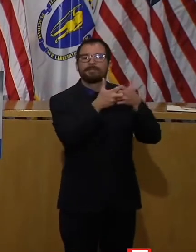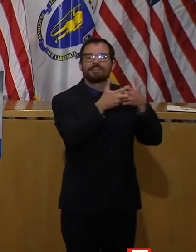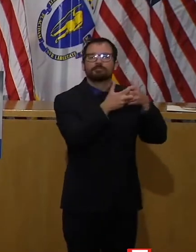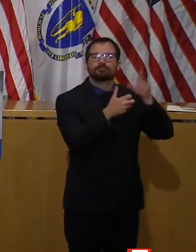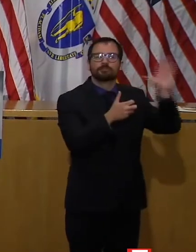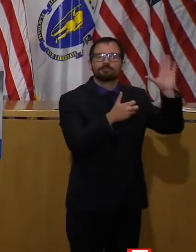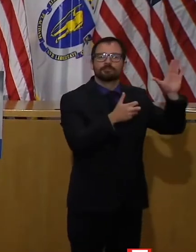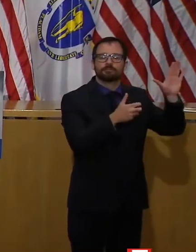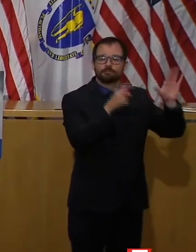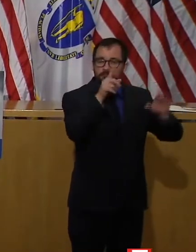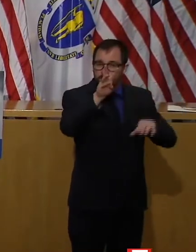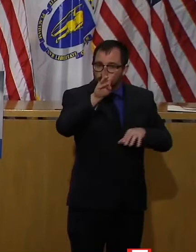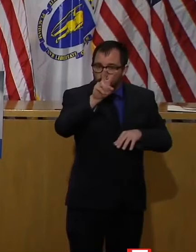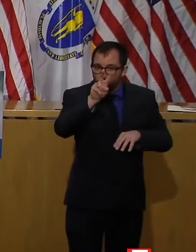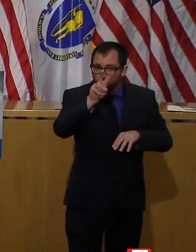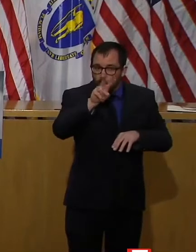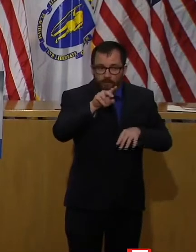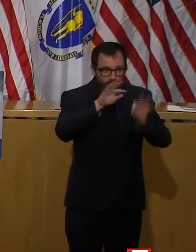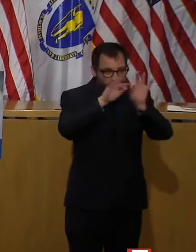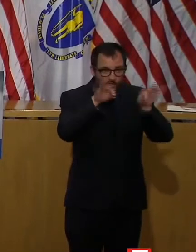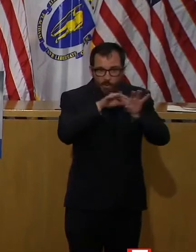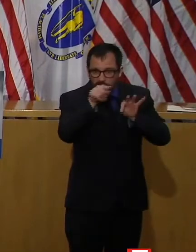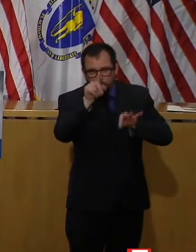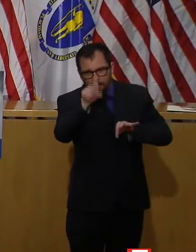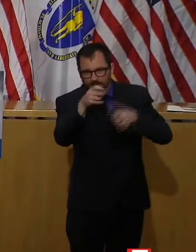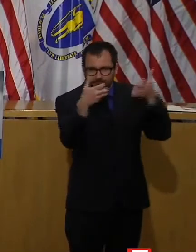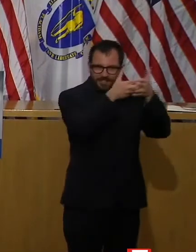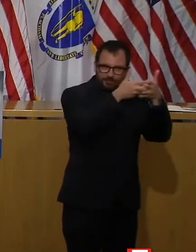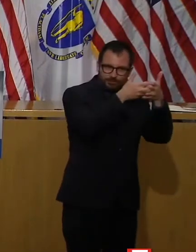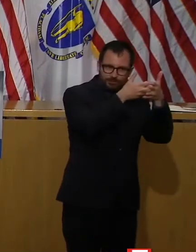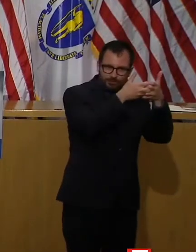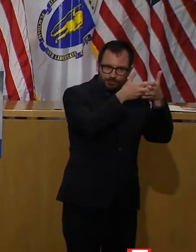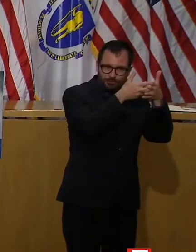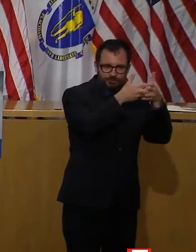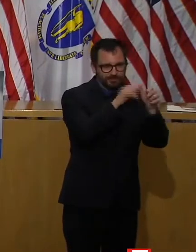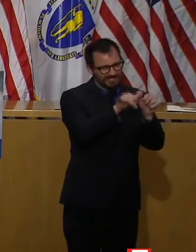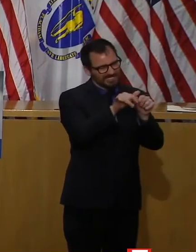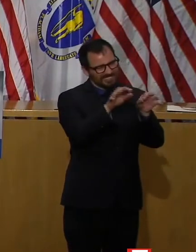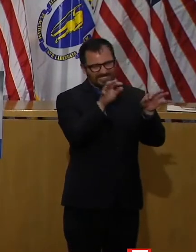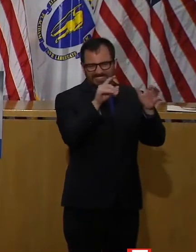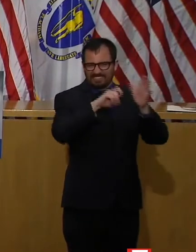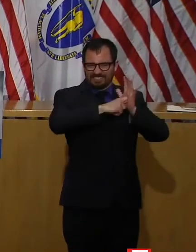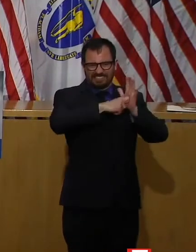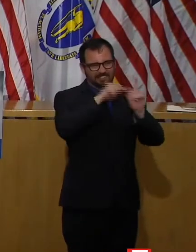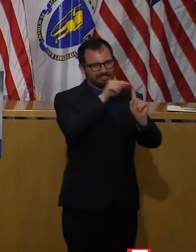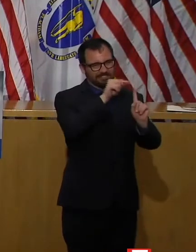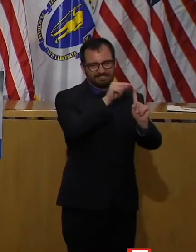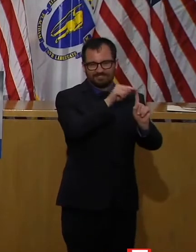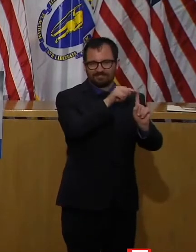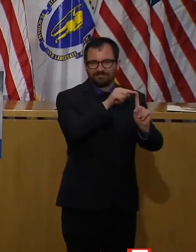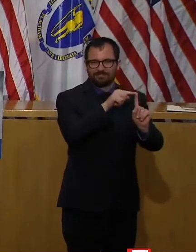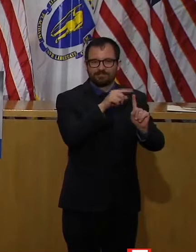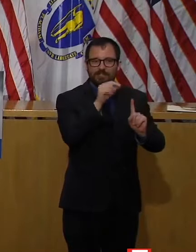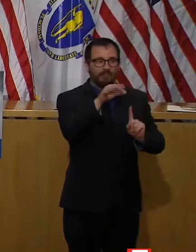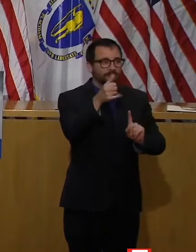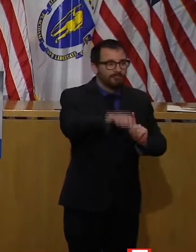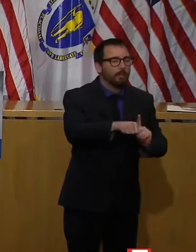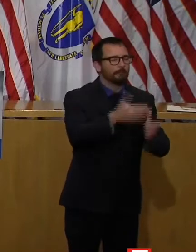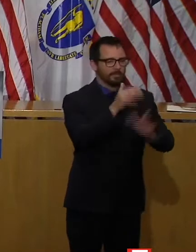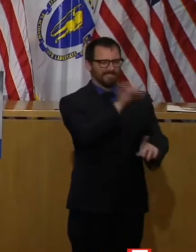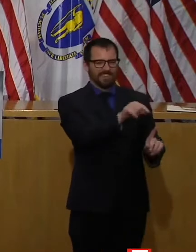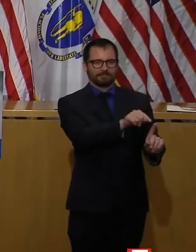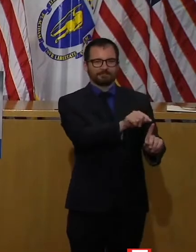And I can't emphasize this enough, because we do get a lot of mail and a lot of incoming and constituent services about this, and